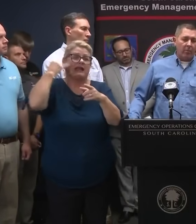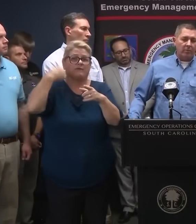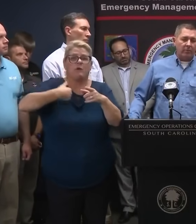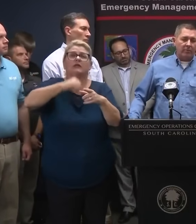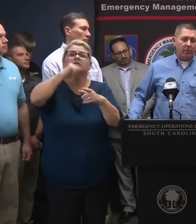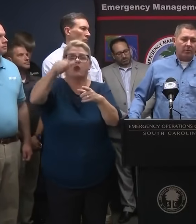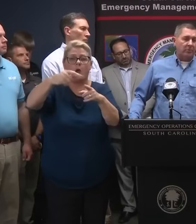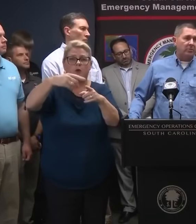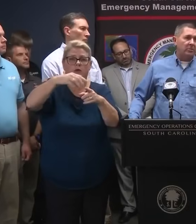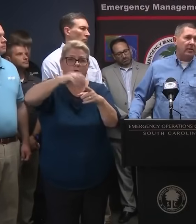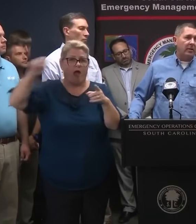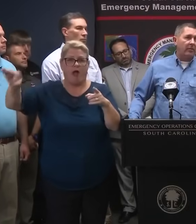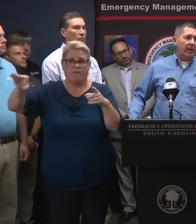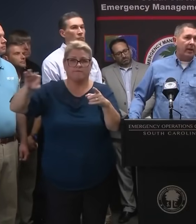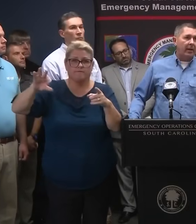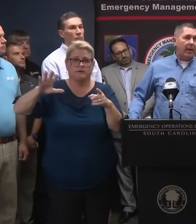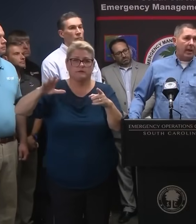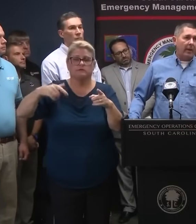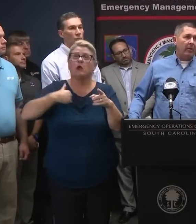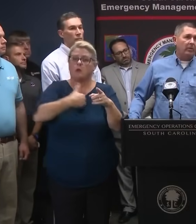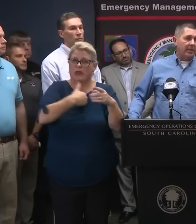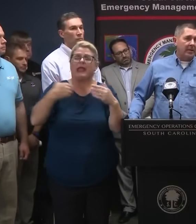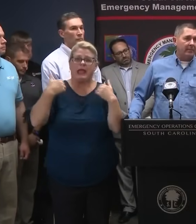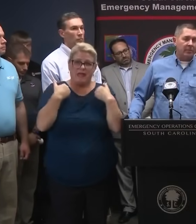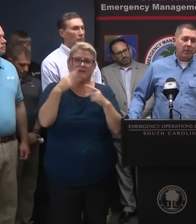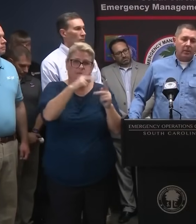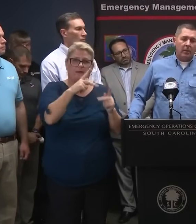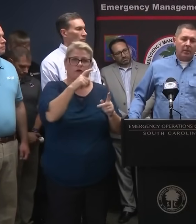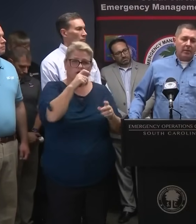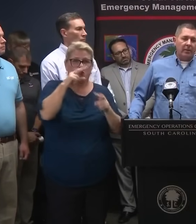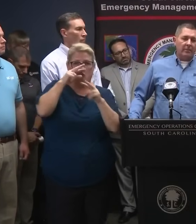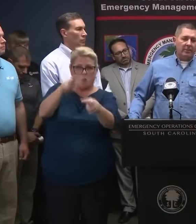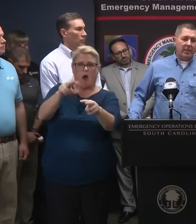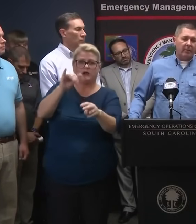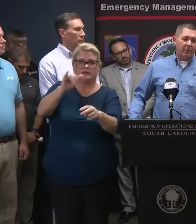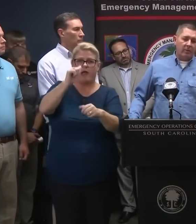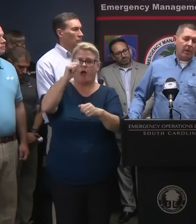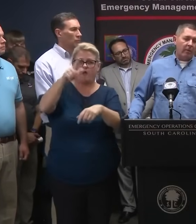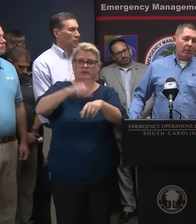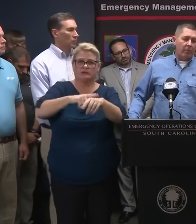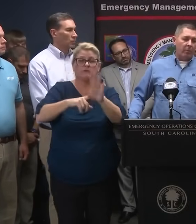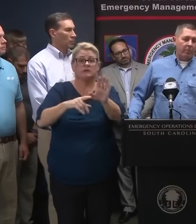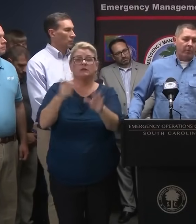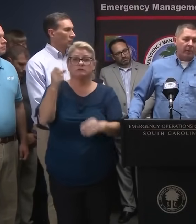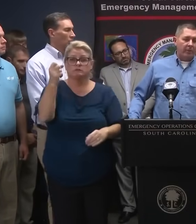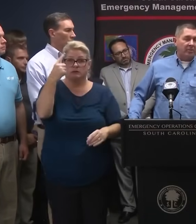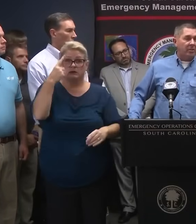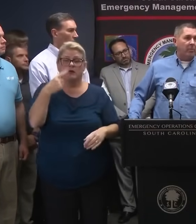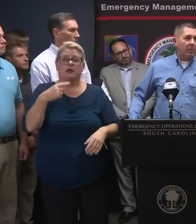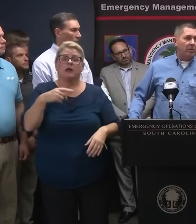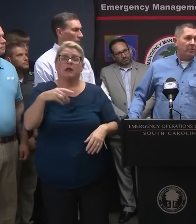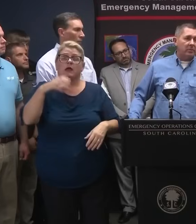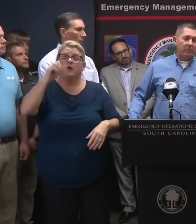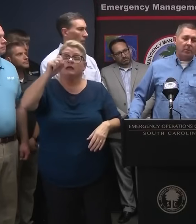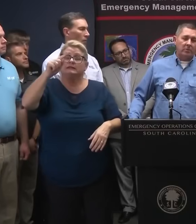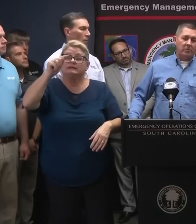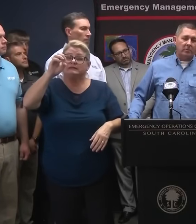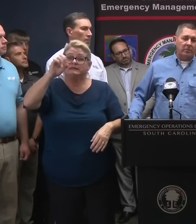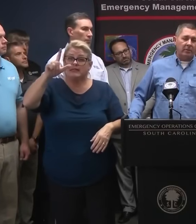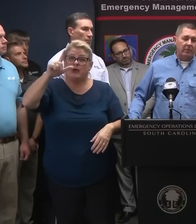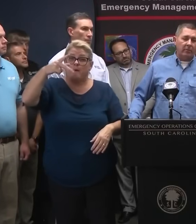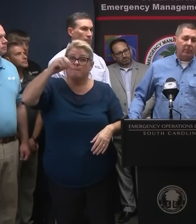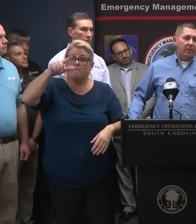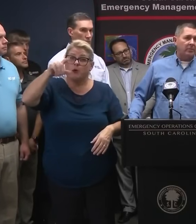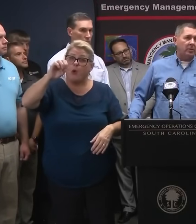team of arborists and foresters that stay on that at all times. You need to understand we do a lot of work where we put in steel poles. Steel poles